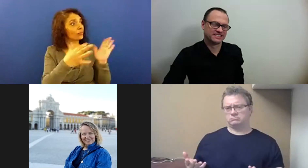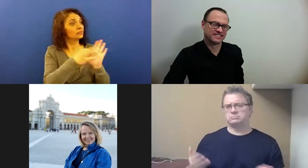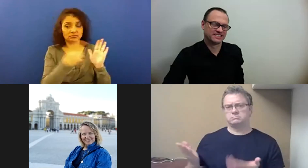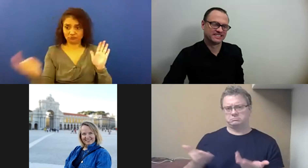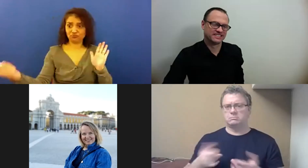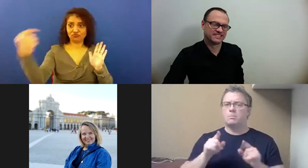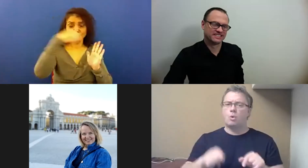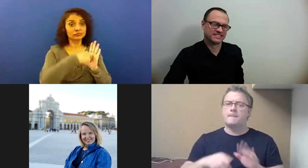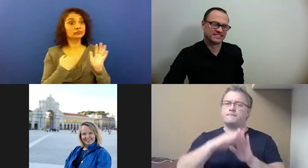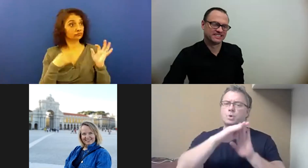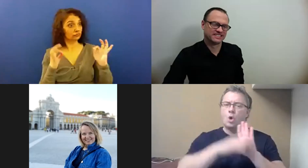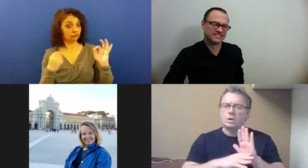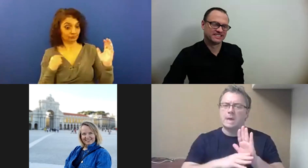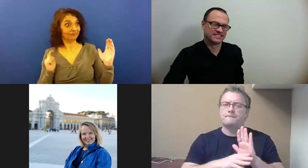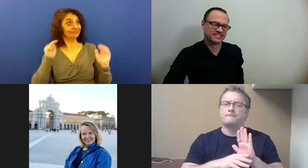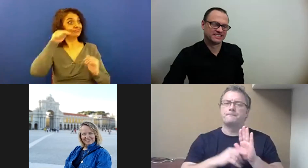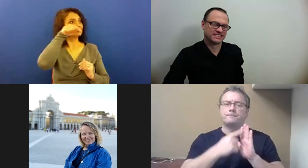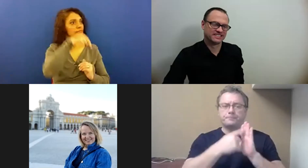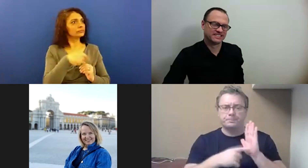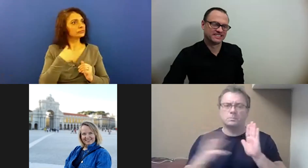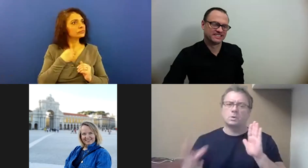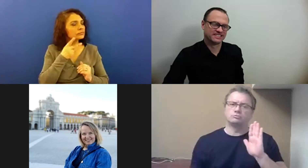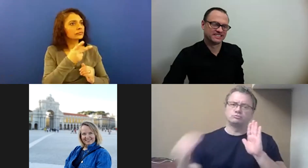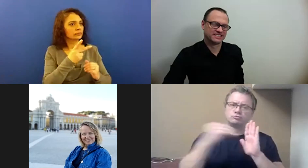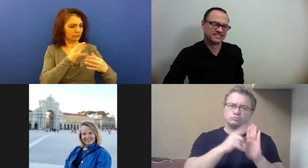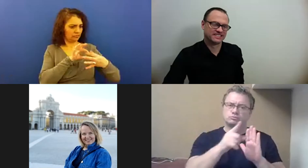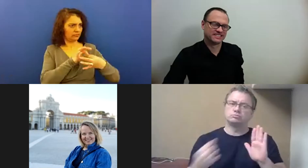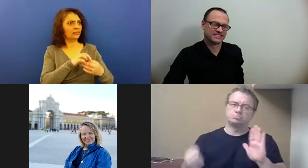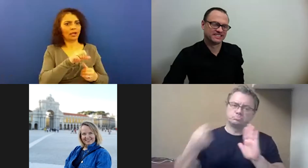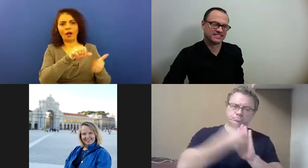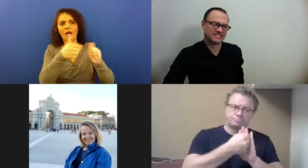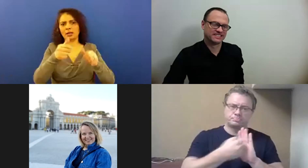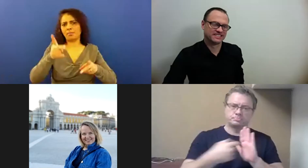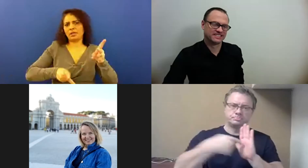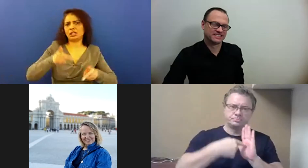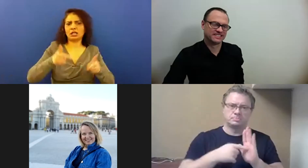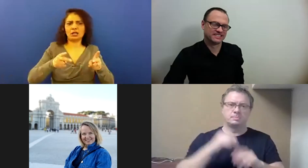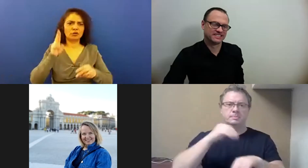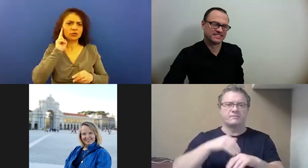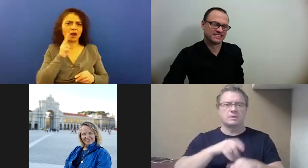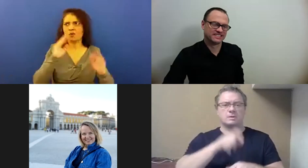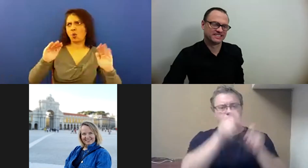And the EUD told me I was welcome. Yeah, you're welcome.